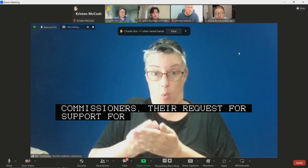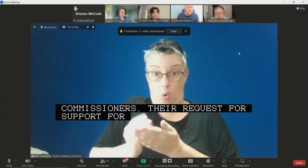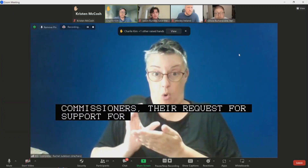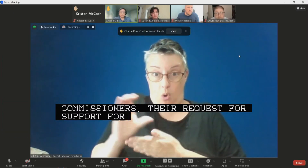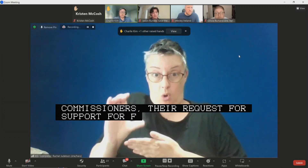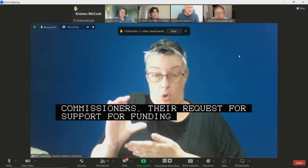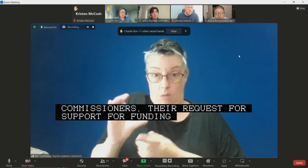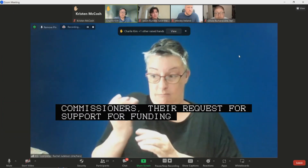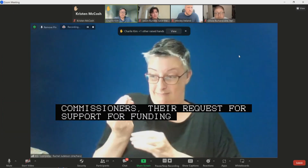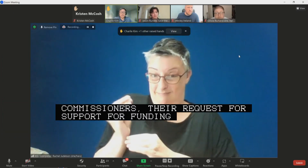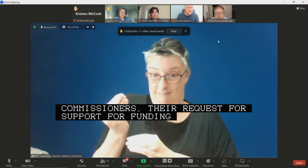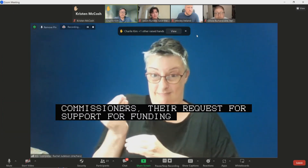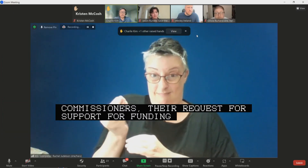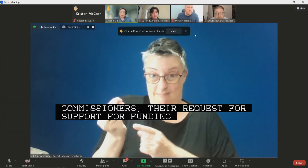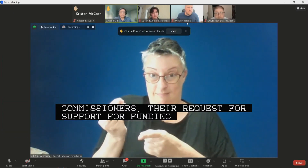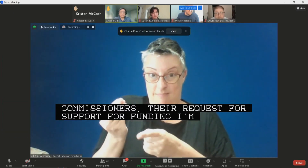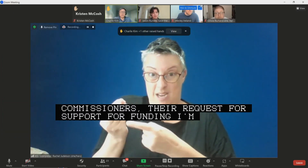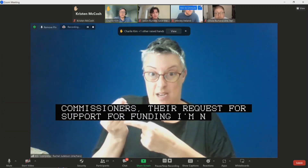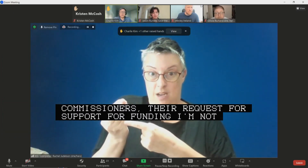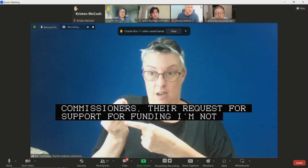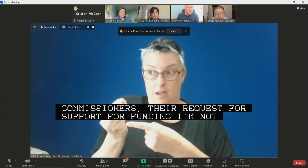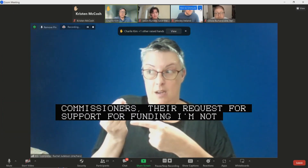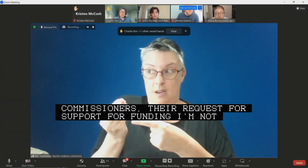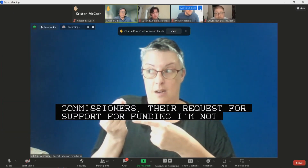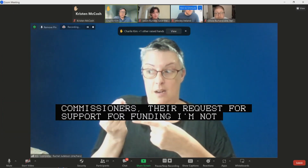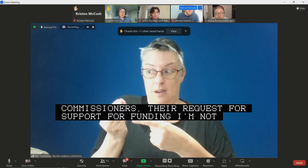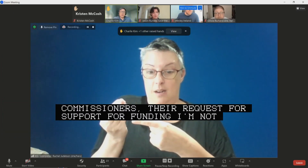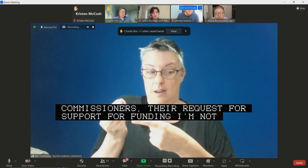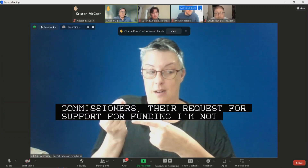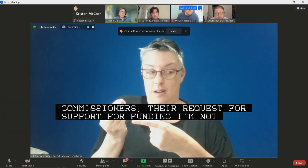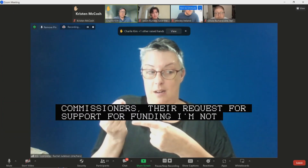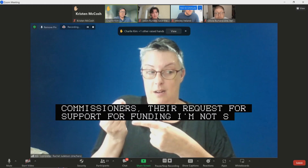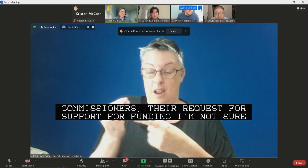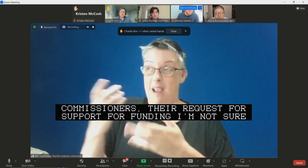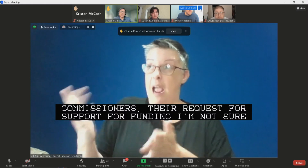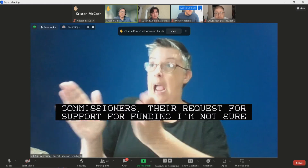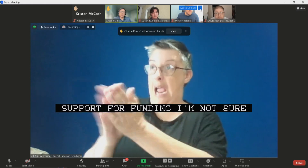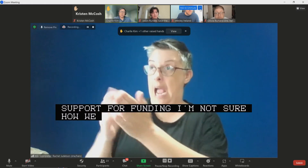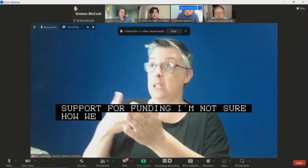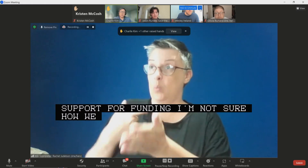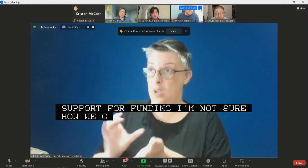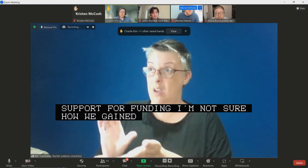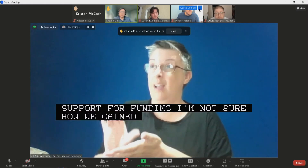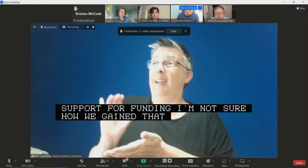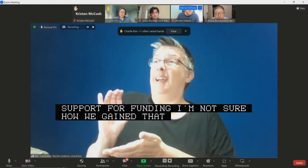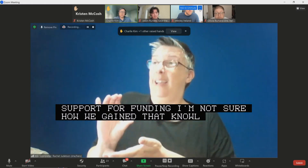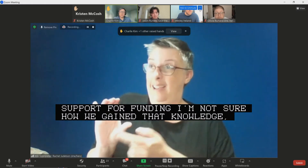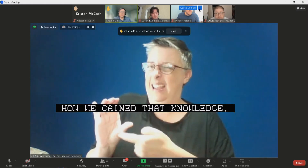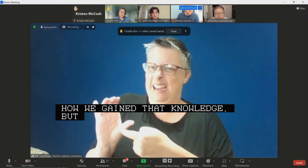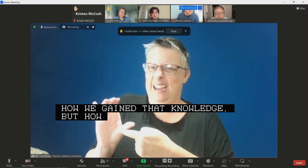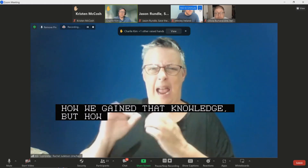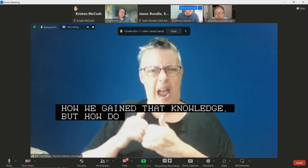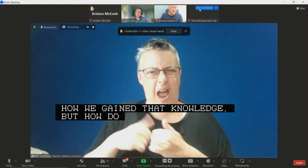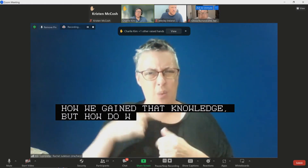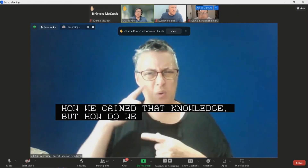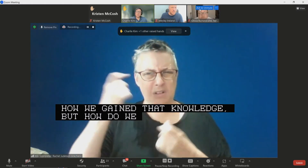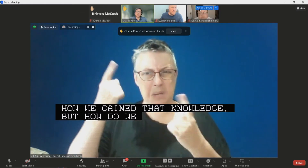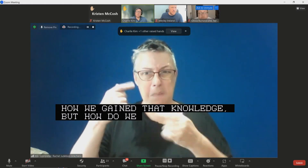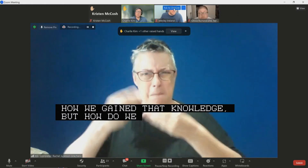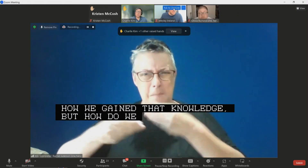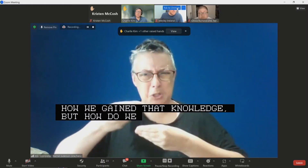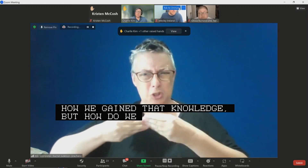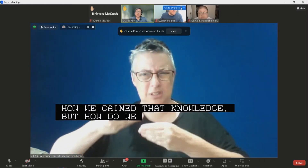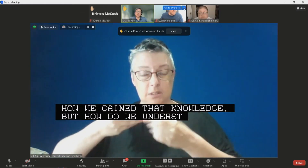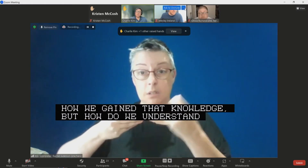how we gain that knowledge, but how do we understand how, you know, the budgets are placed? Because if there's a